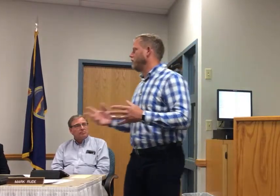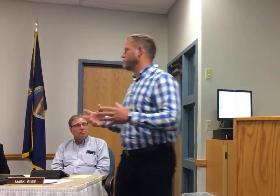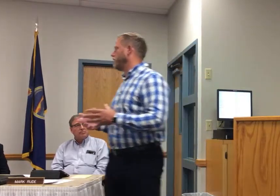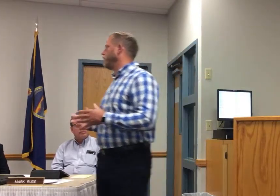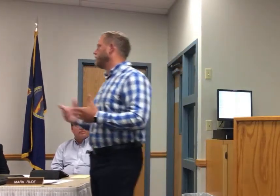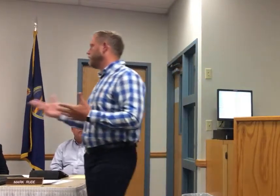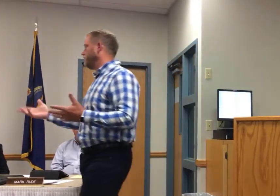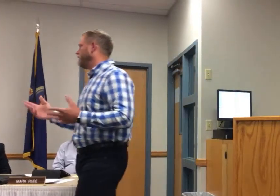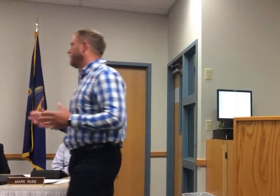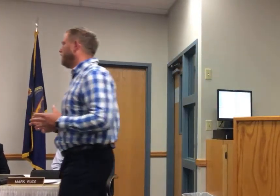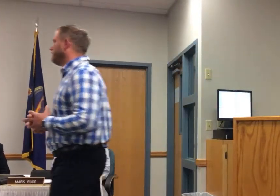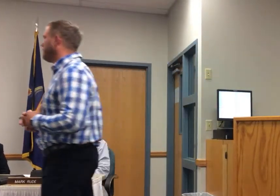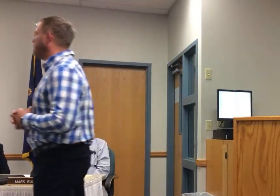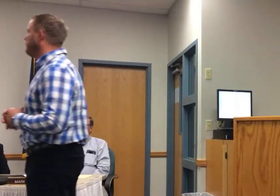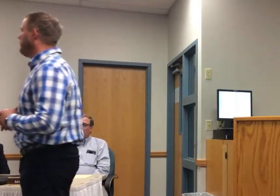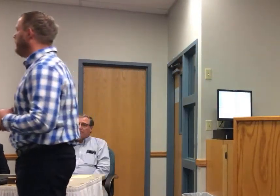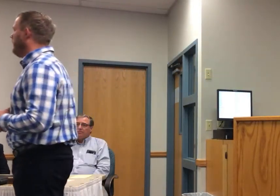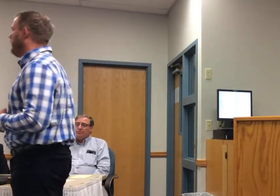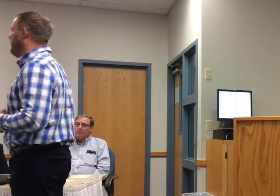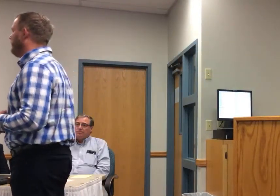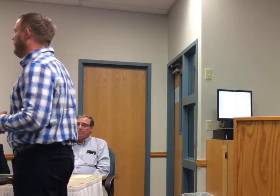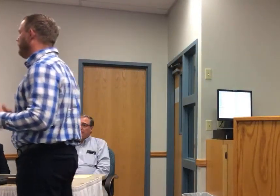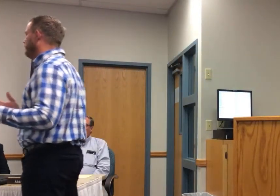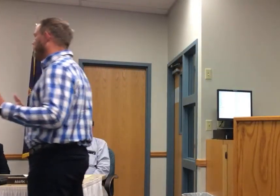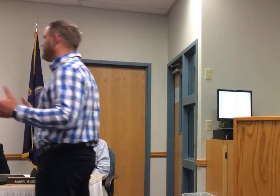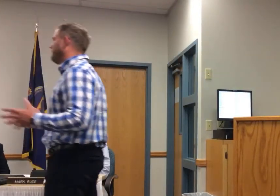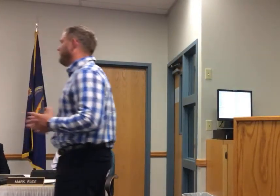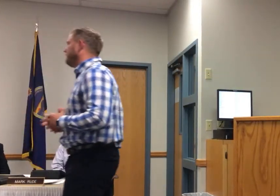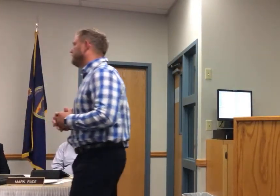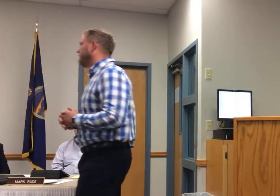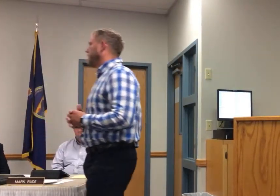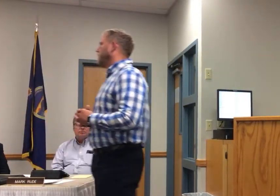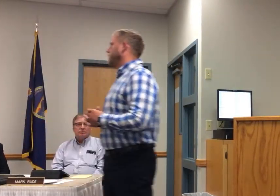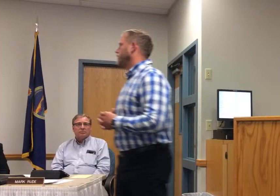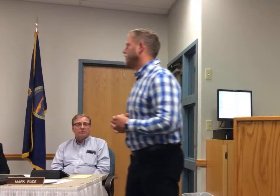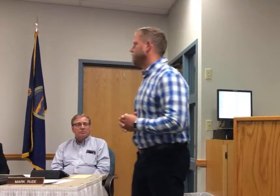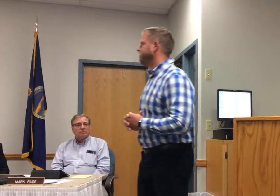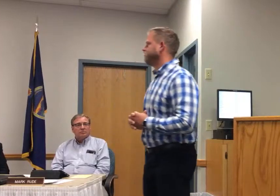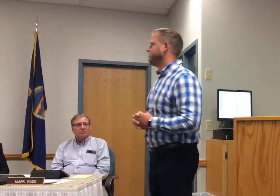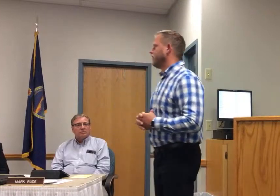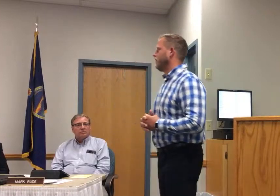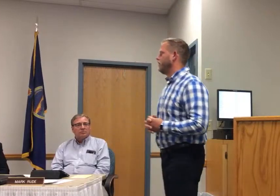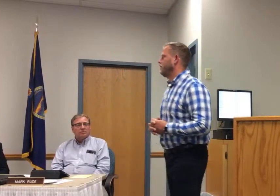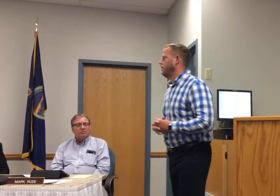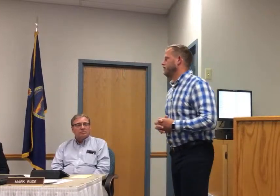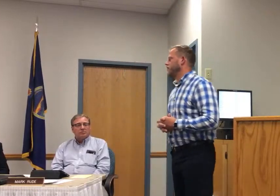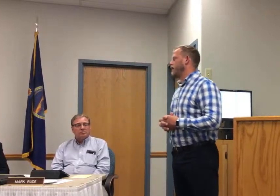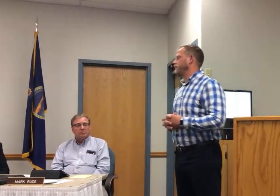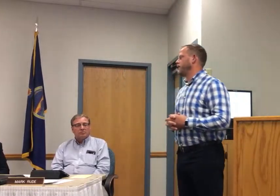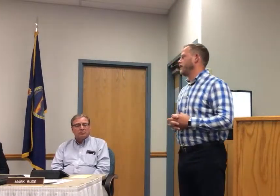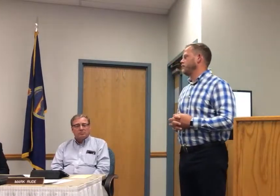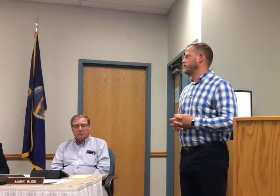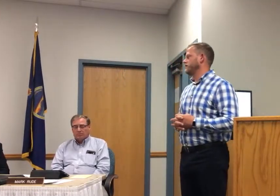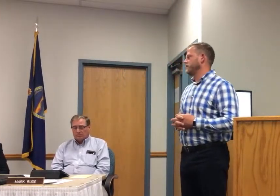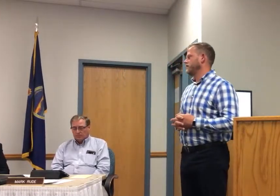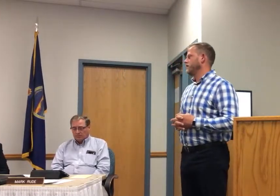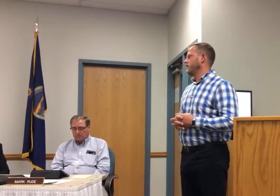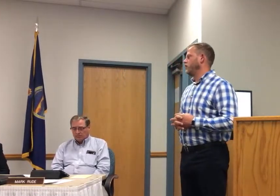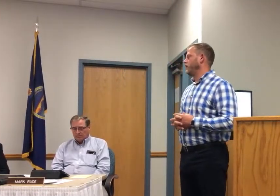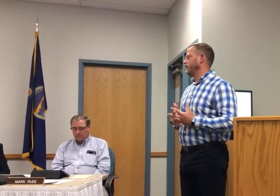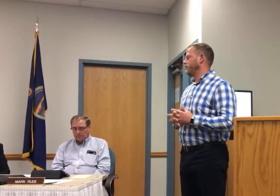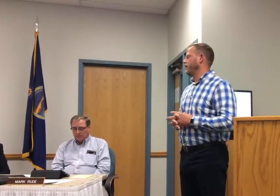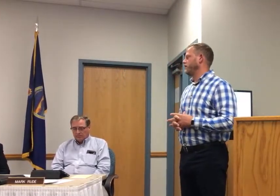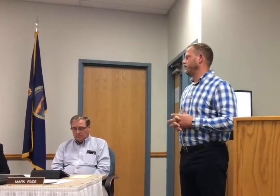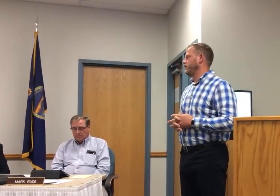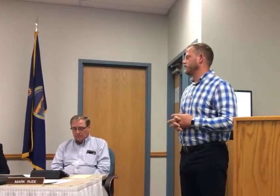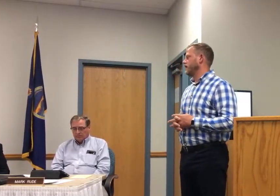kids closer to home so they're missing less school. And those varsity kids, it sometimes becomes just